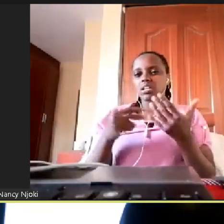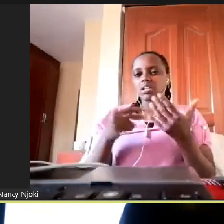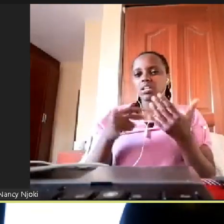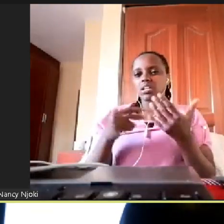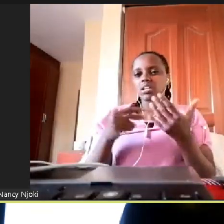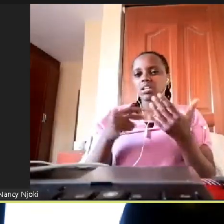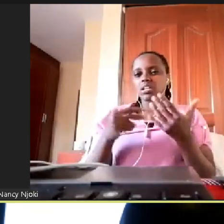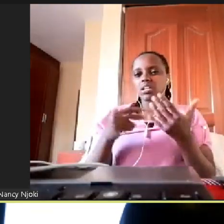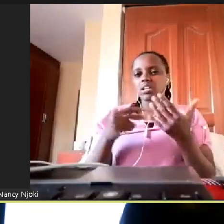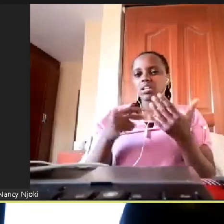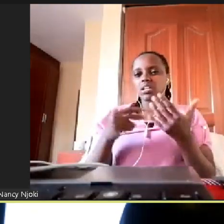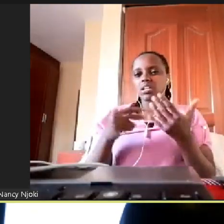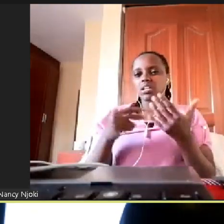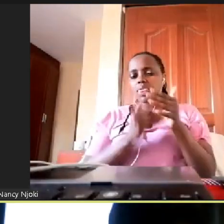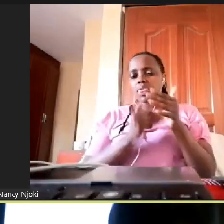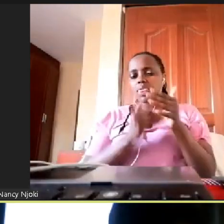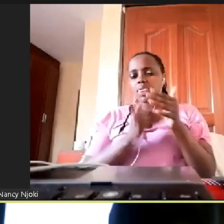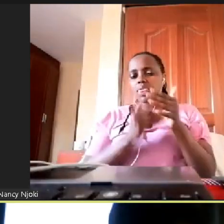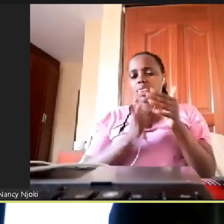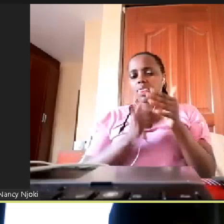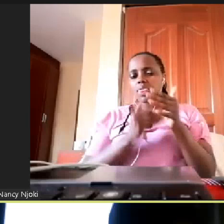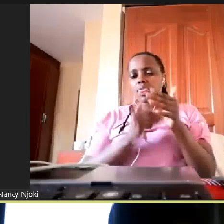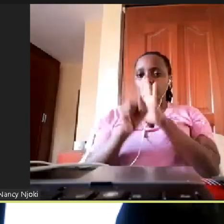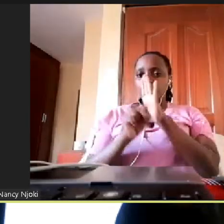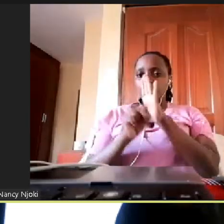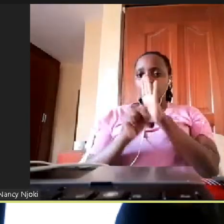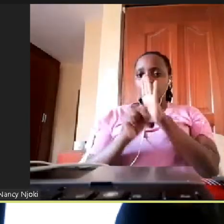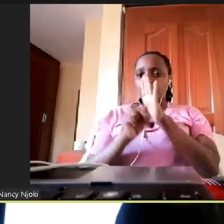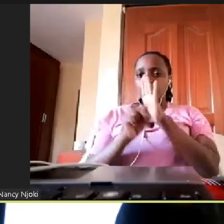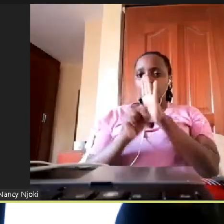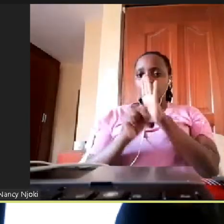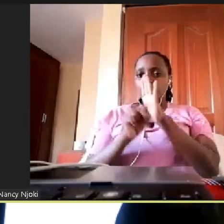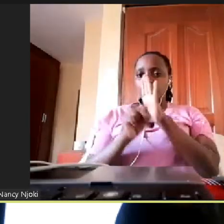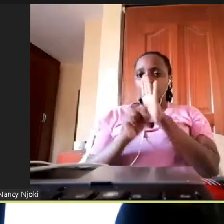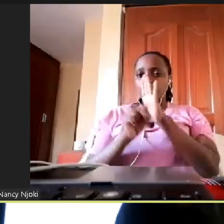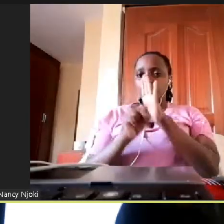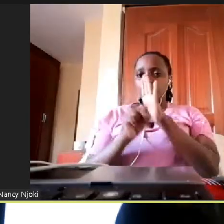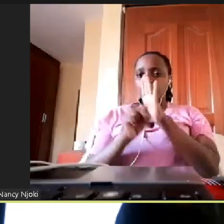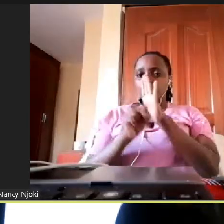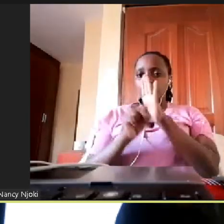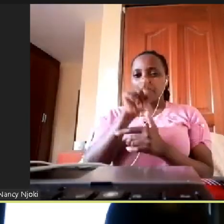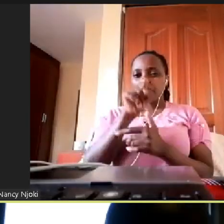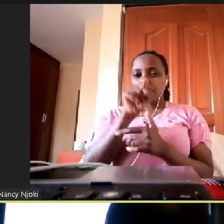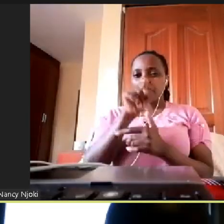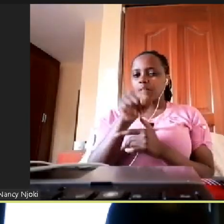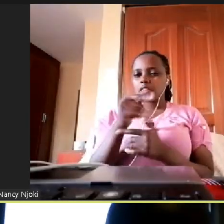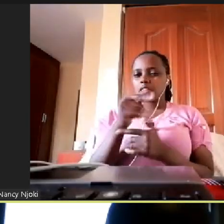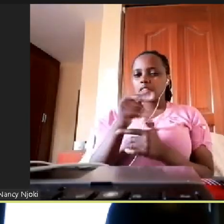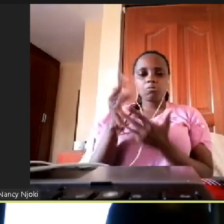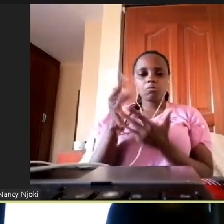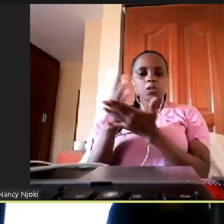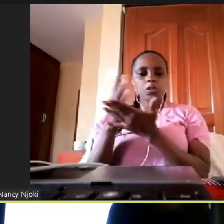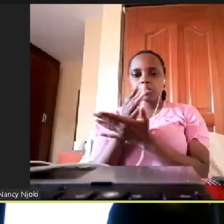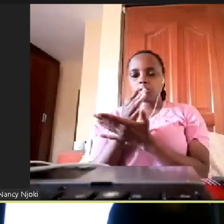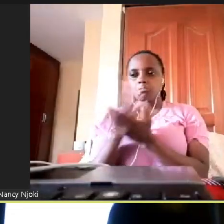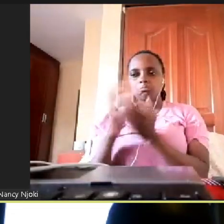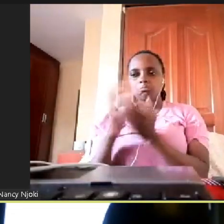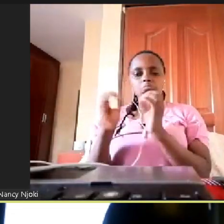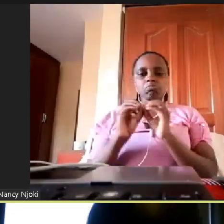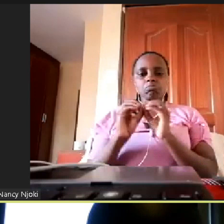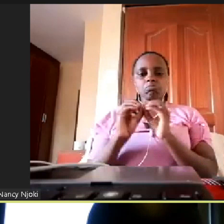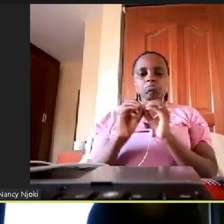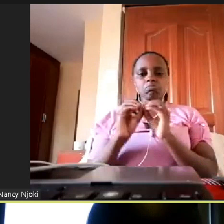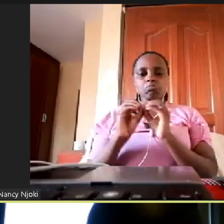complementary report after the state report has been shared. But again, it was not shared as